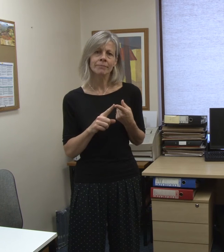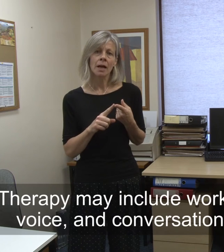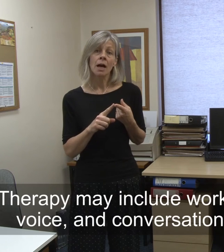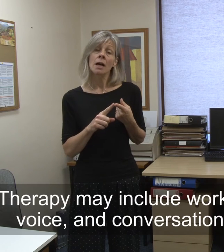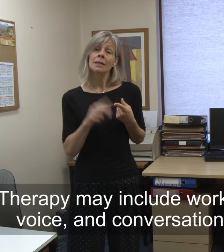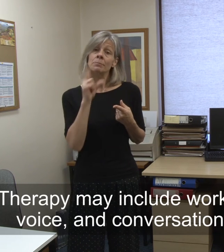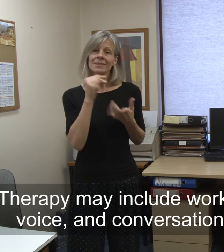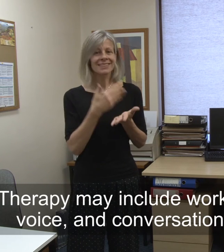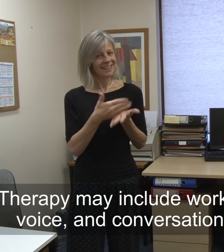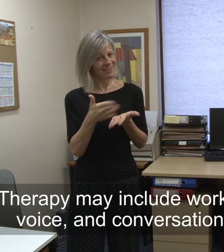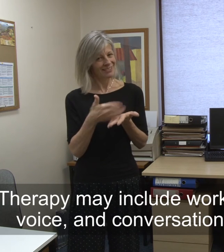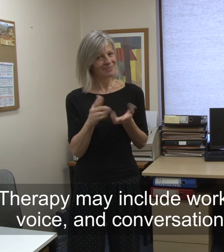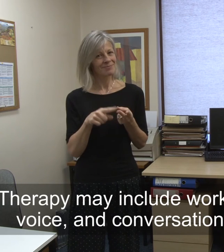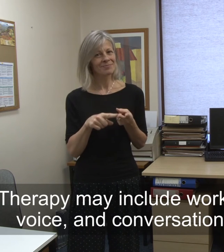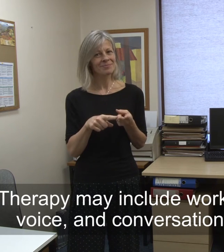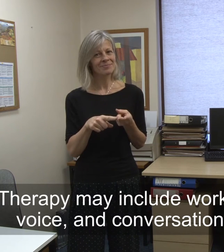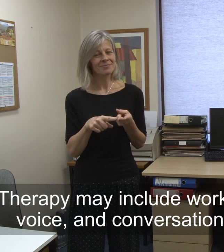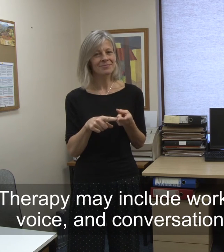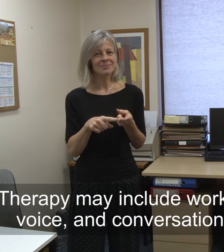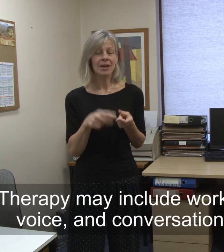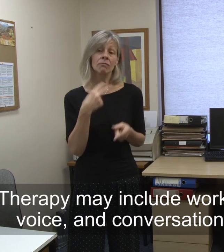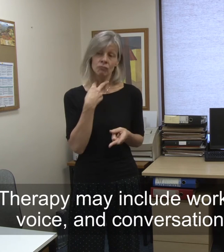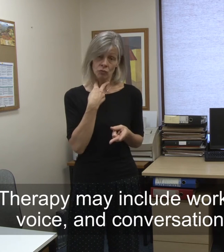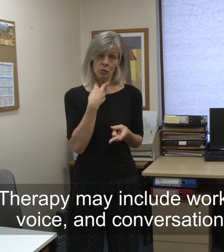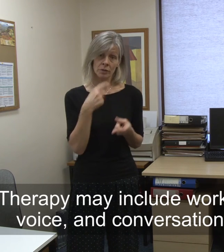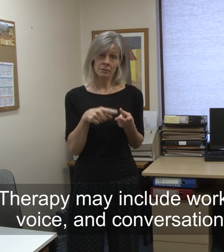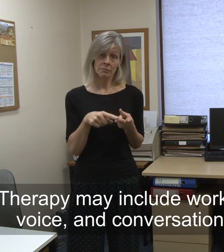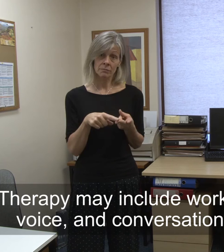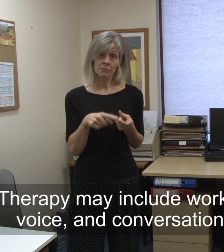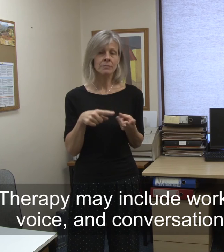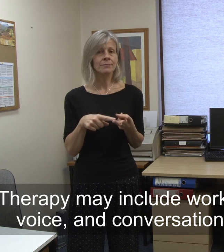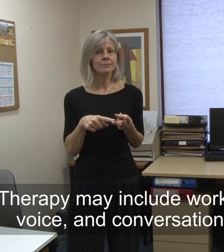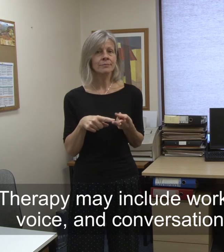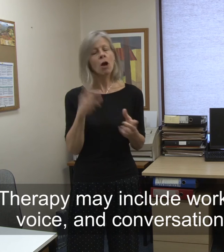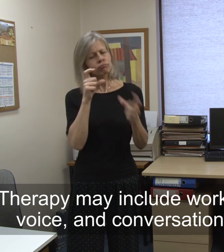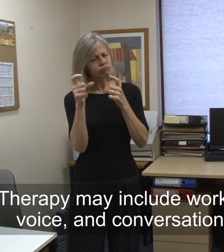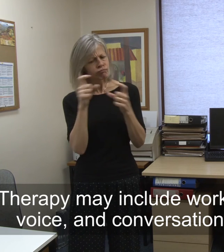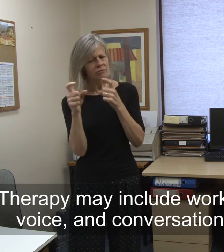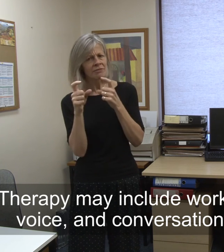Therapy may include work on speech, voice and conversation strategies.